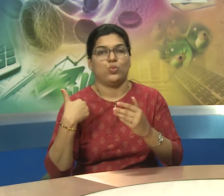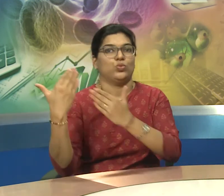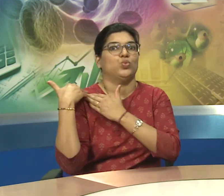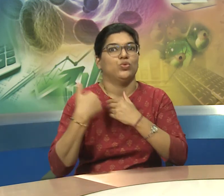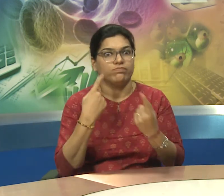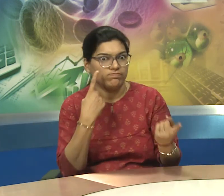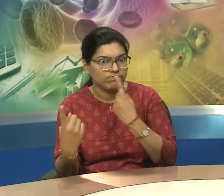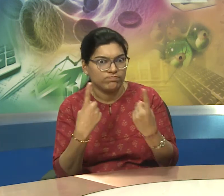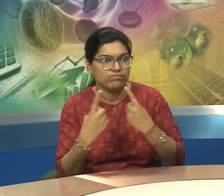trade.